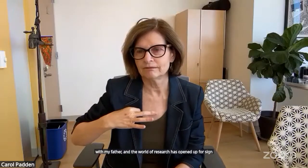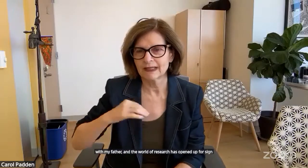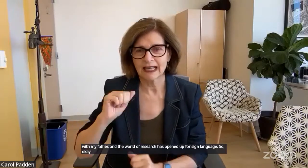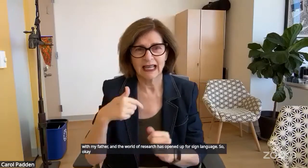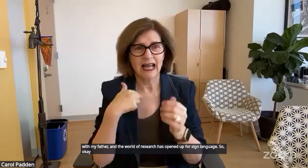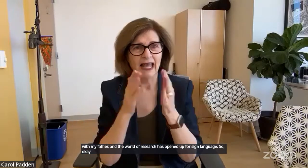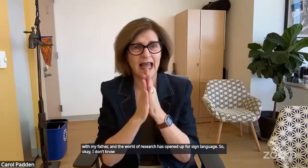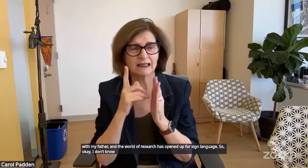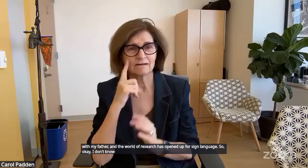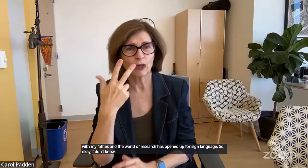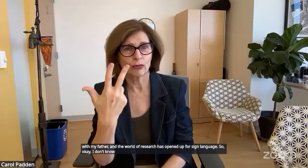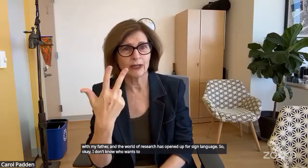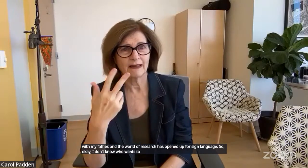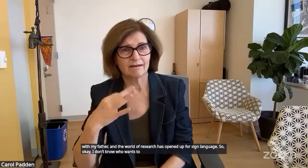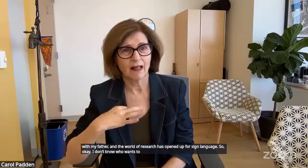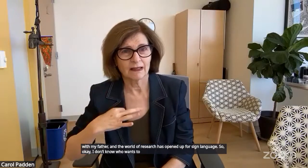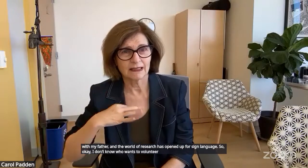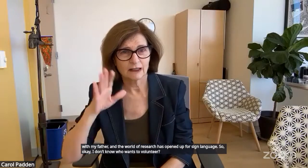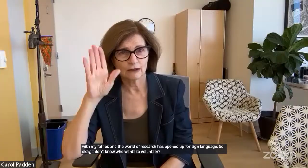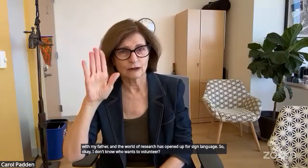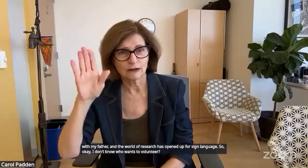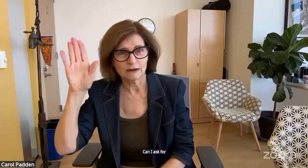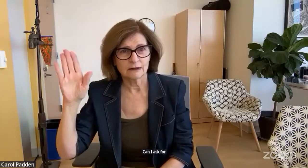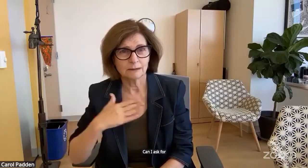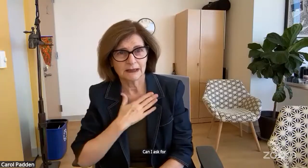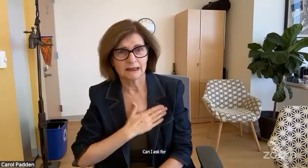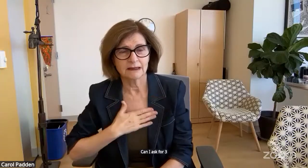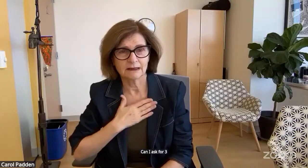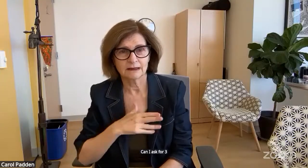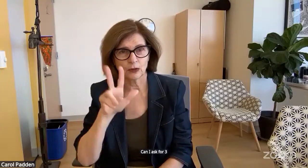know who wants to volunteer. Can I ask for 3 volunteers? So can I